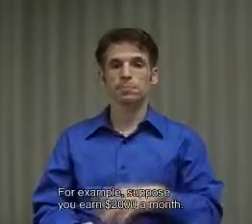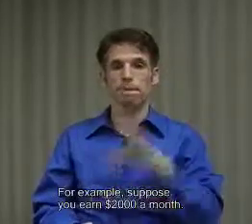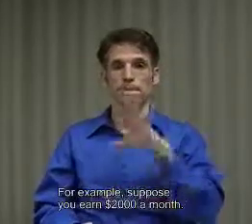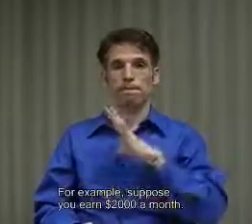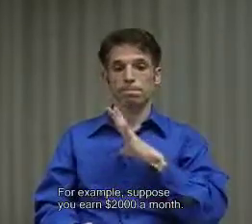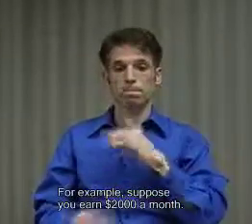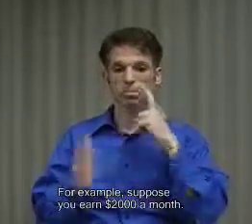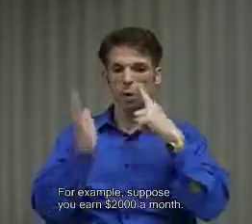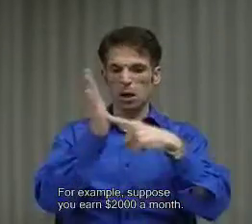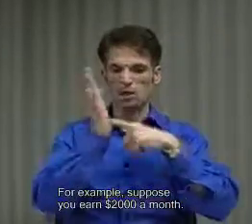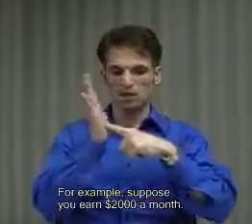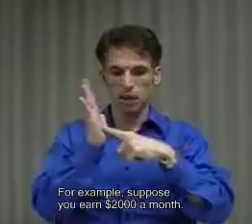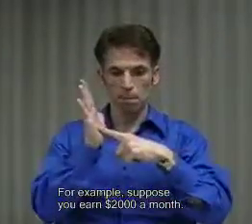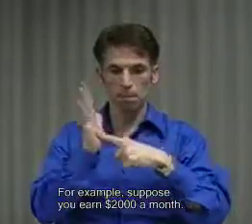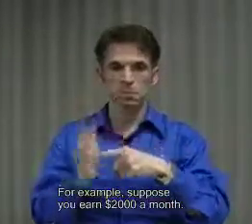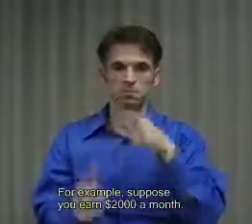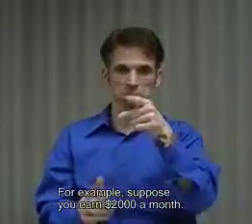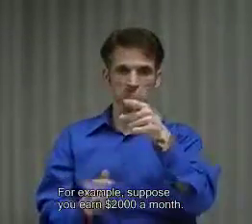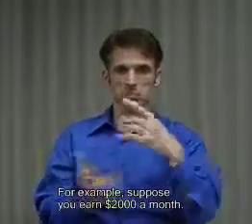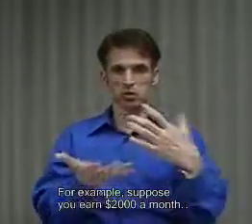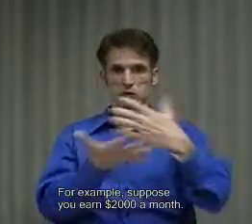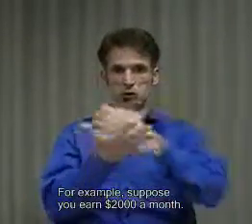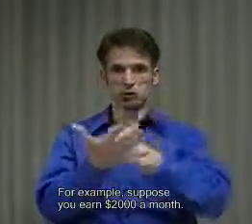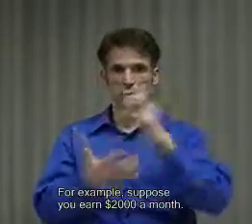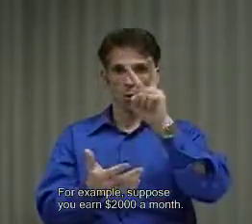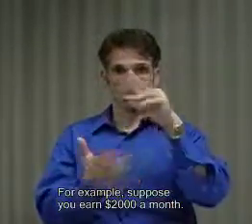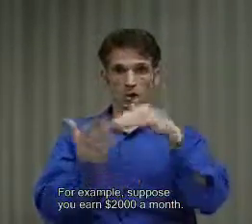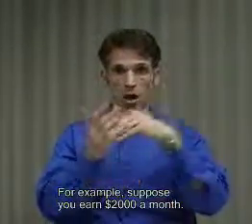For example, suppose you earn $2,000 a month,